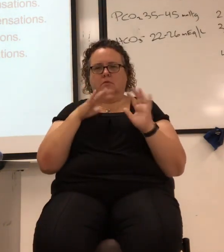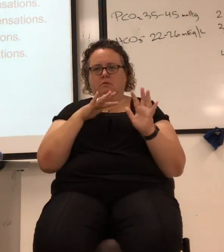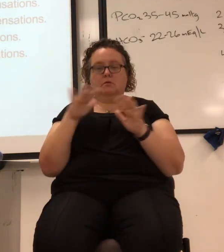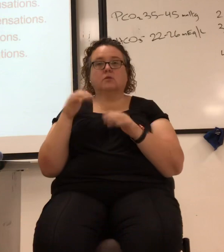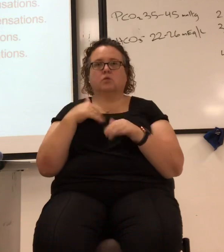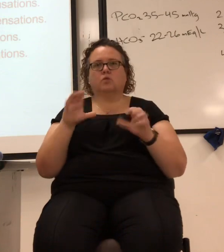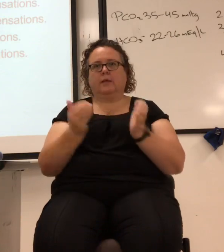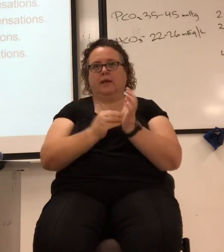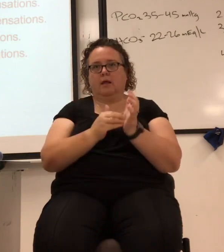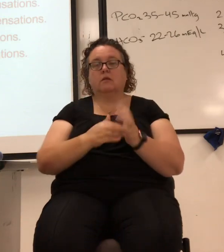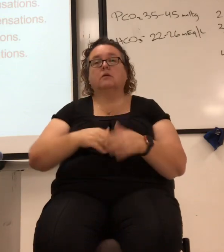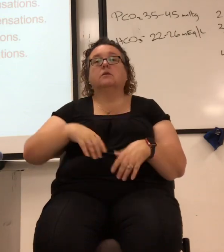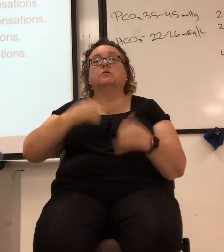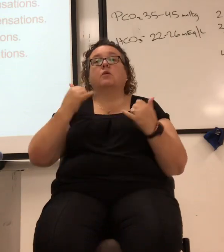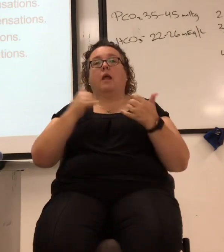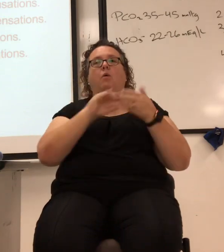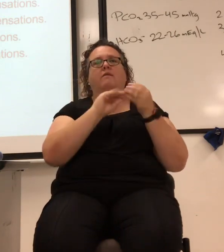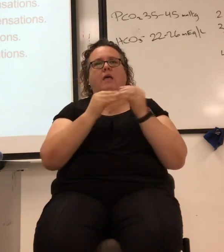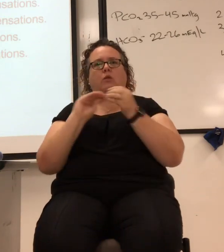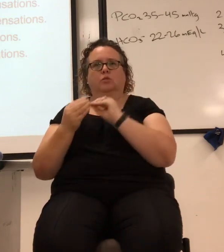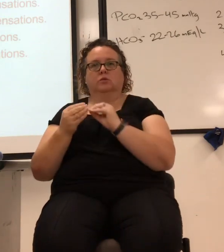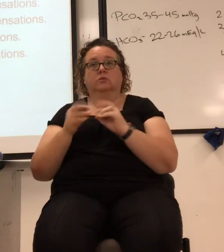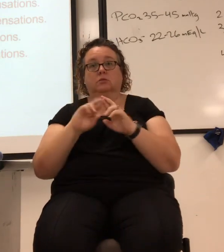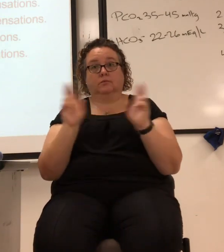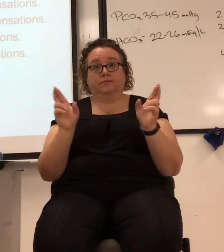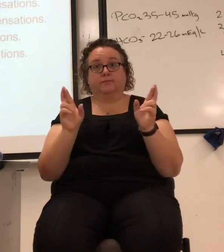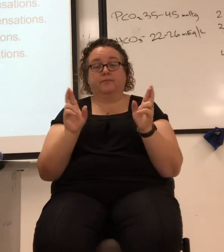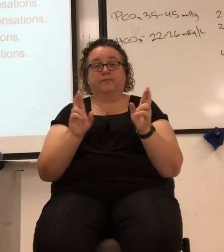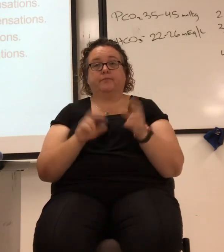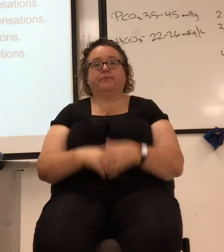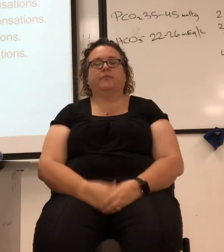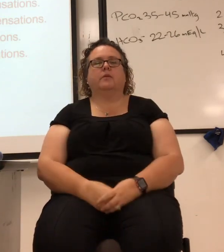with respiratory compensation.